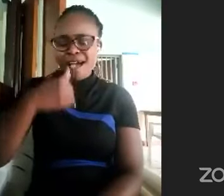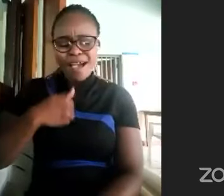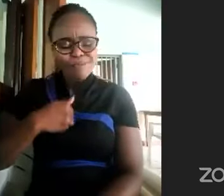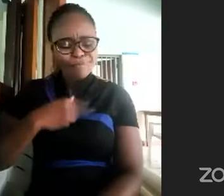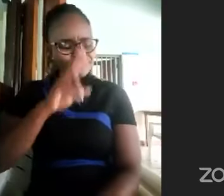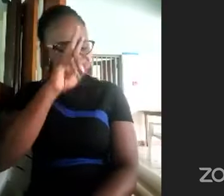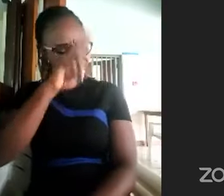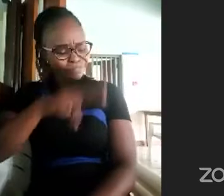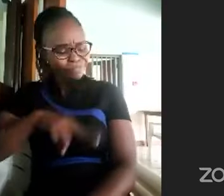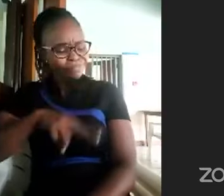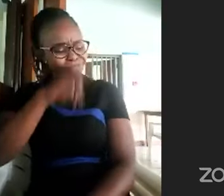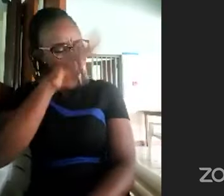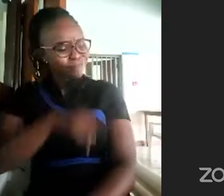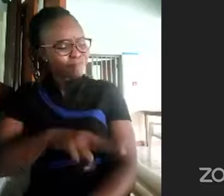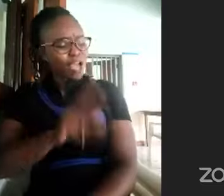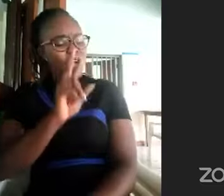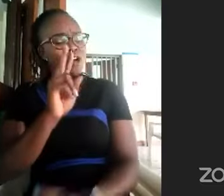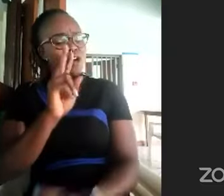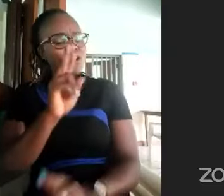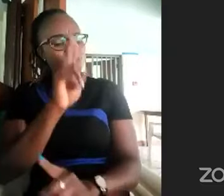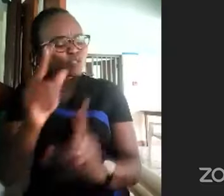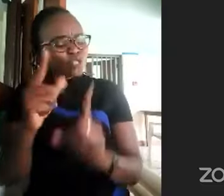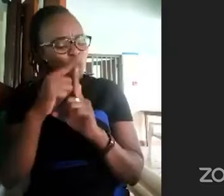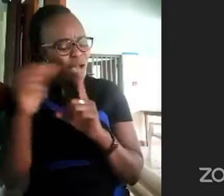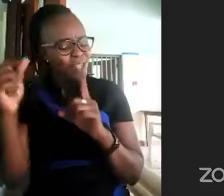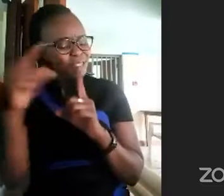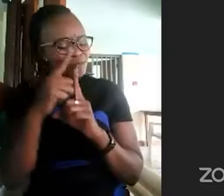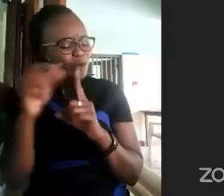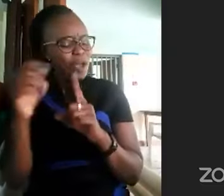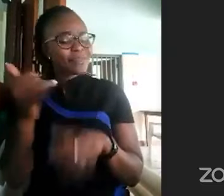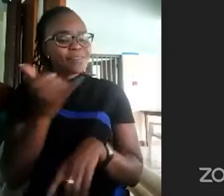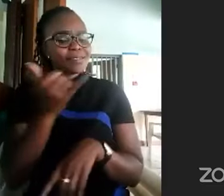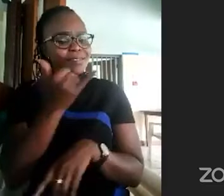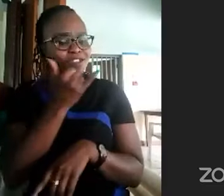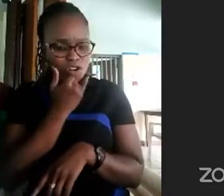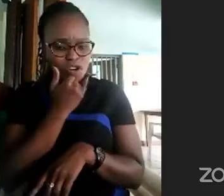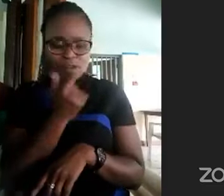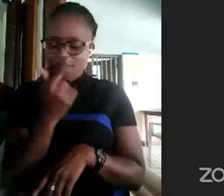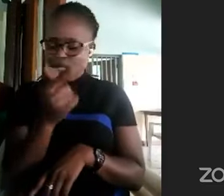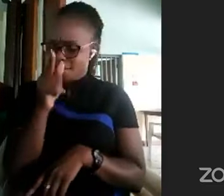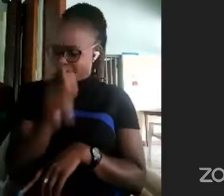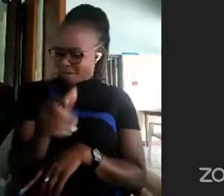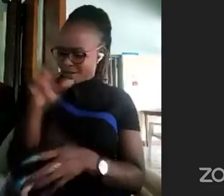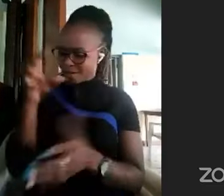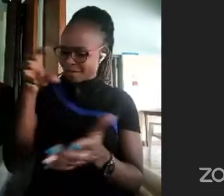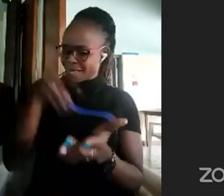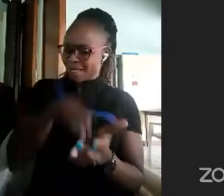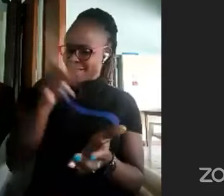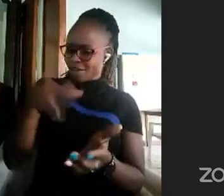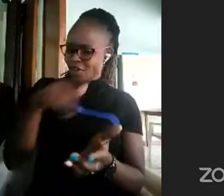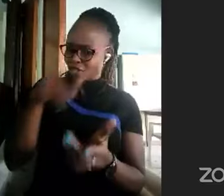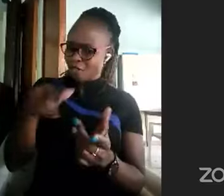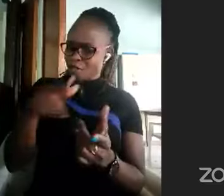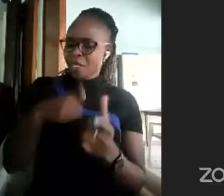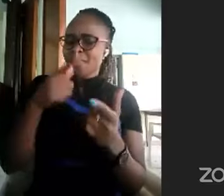assume that nobody can do that. And then you find that the perpetrator will give bribe, and then